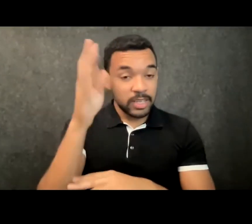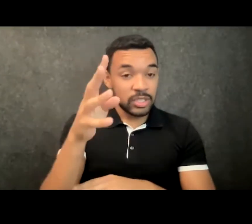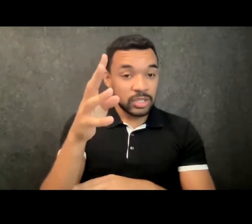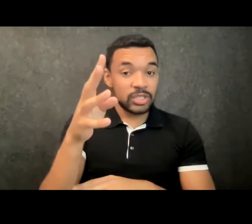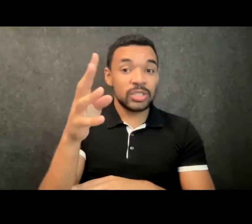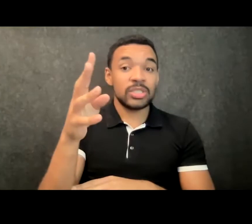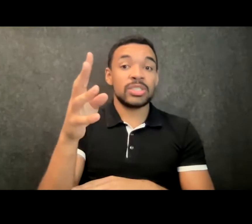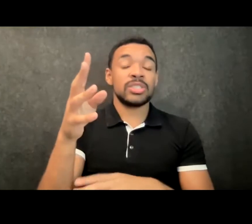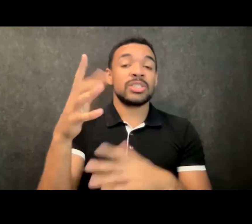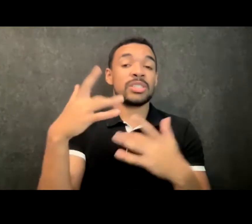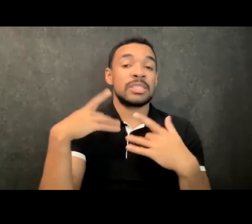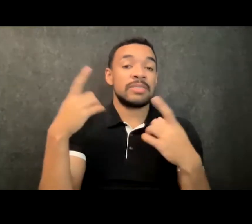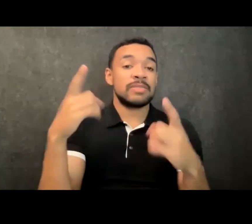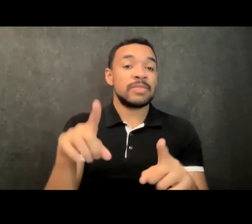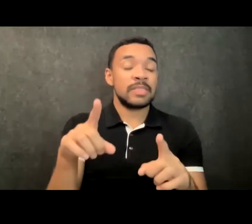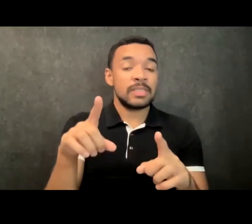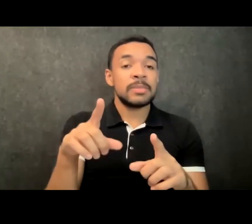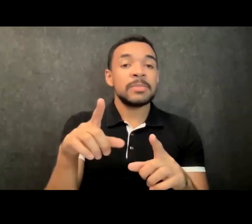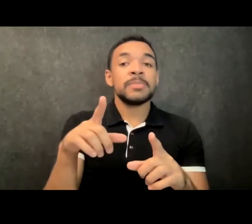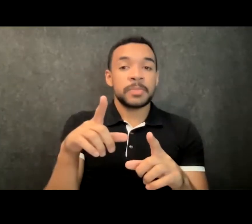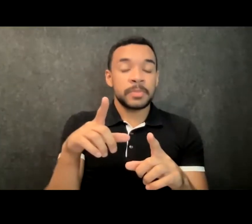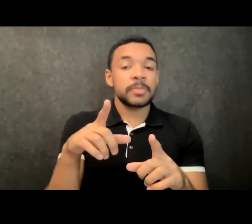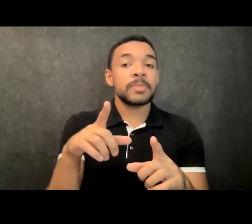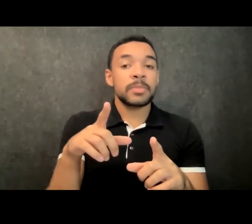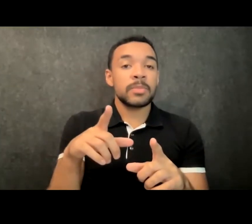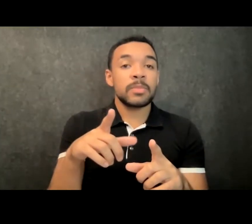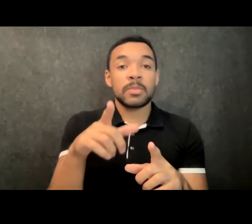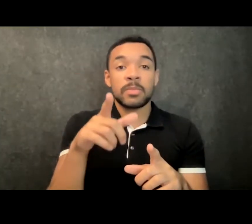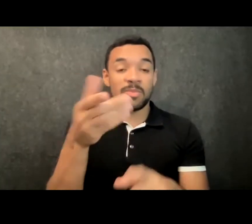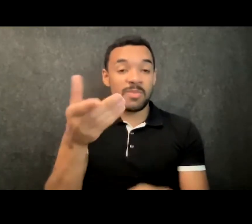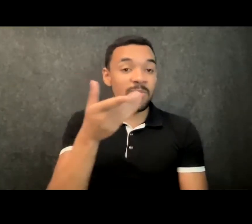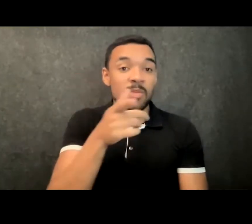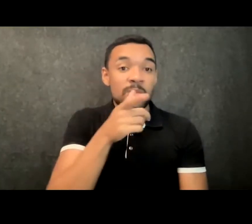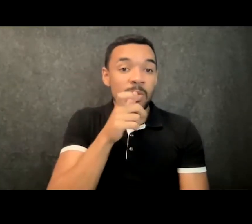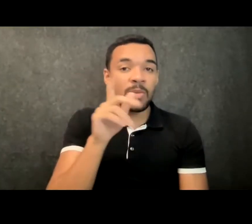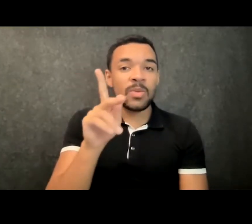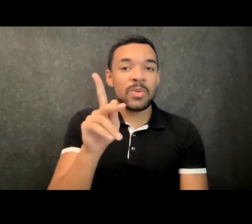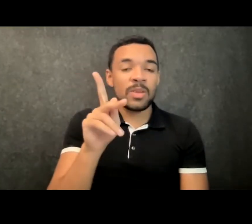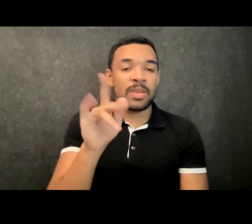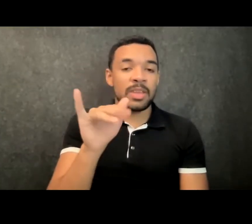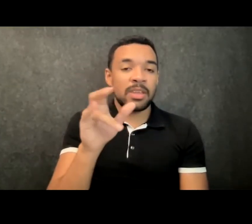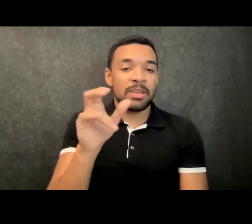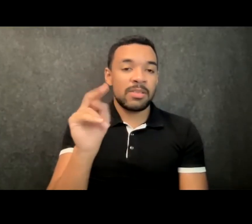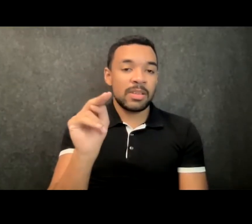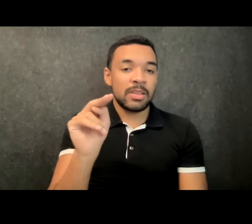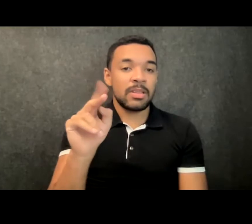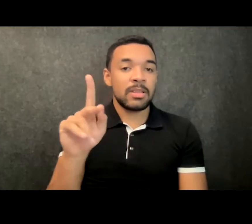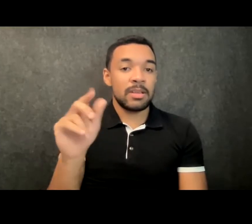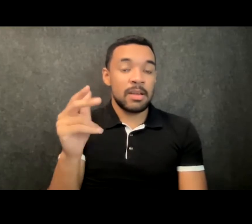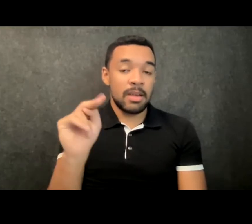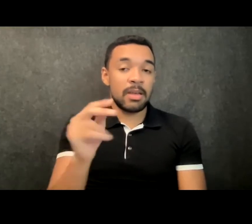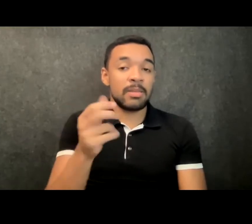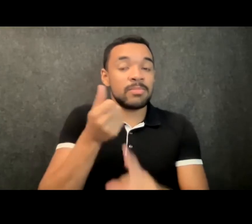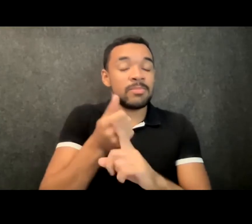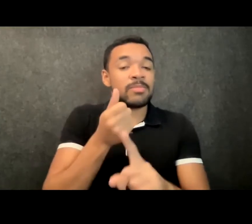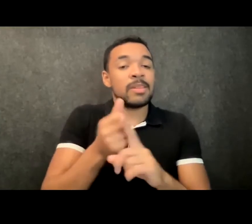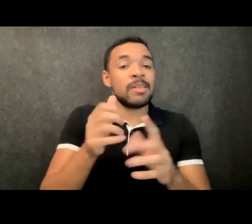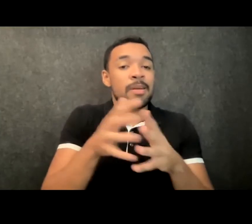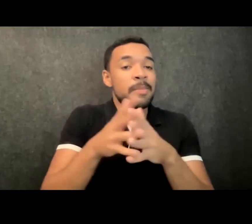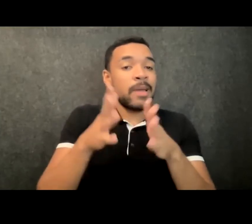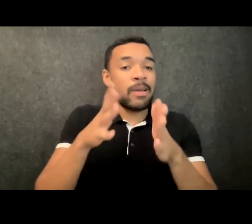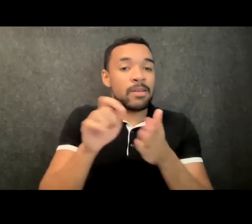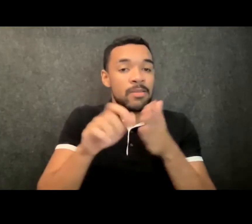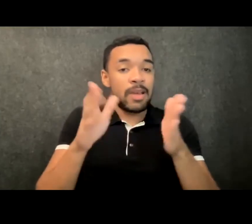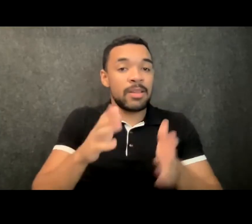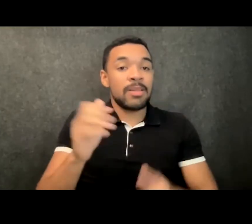We have the marvelous and dear Kirin Khan. Kirin Khan is a Pashtun American writer living in